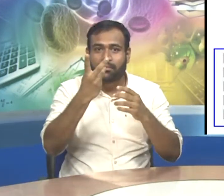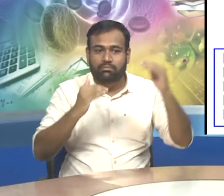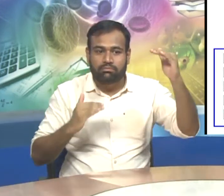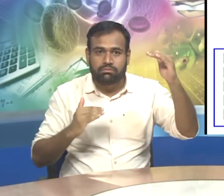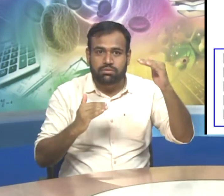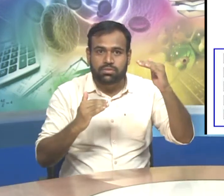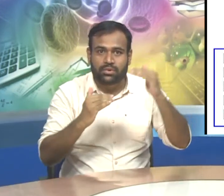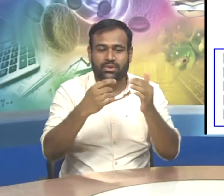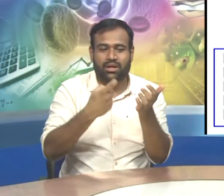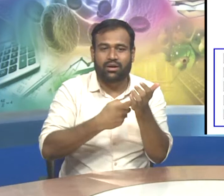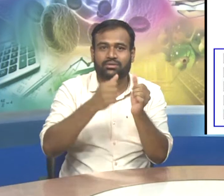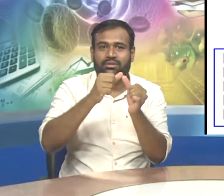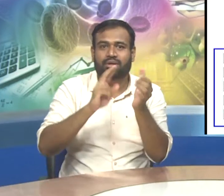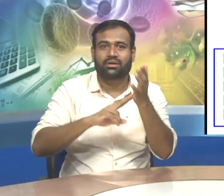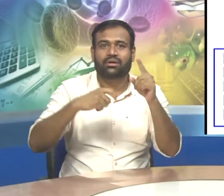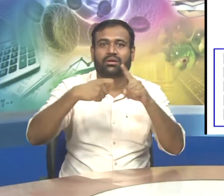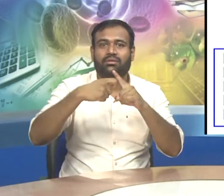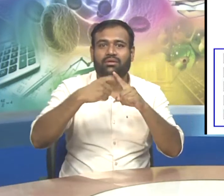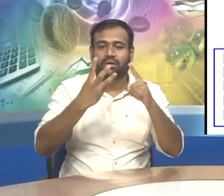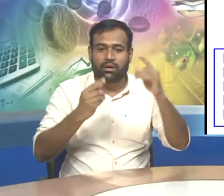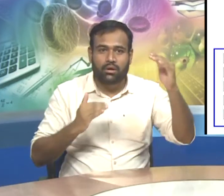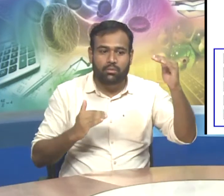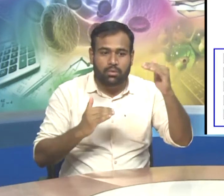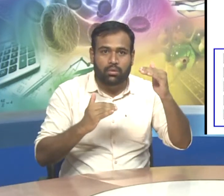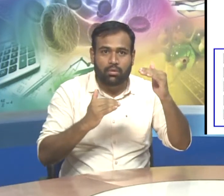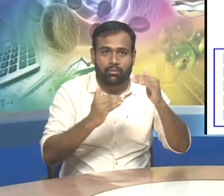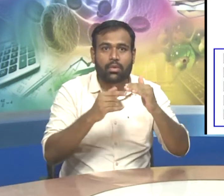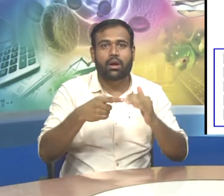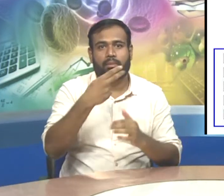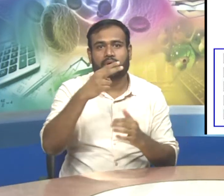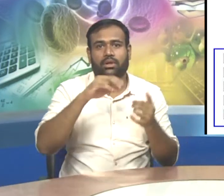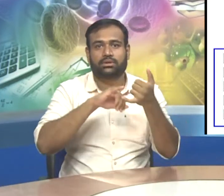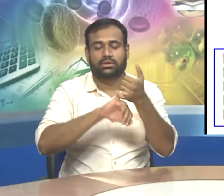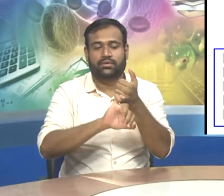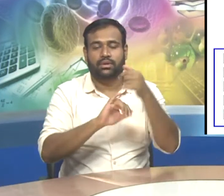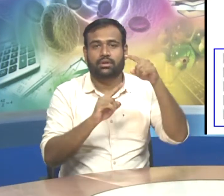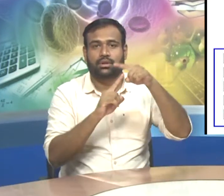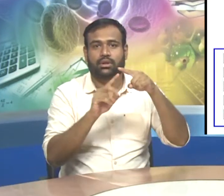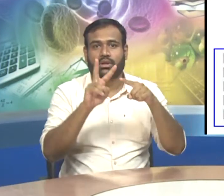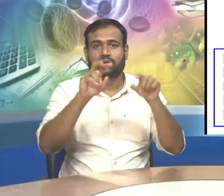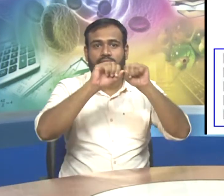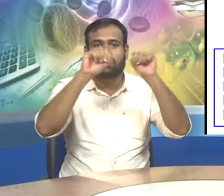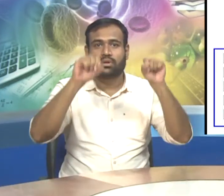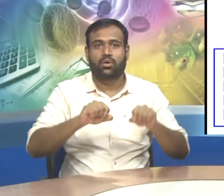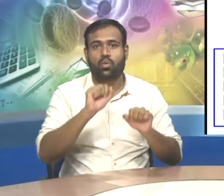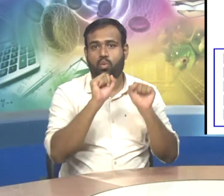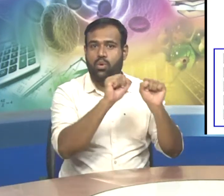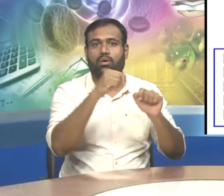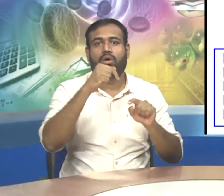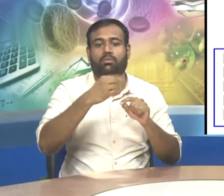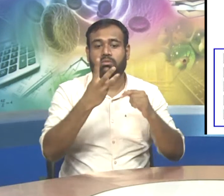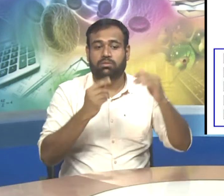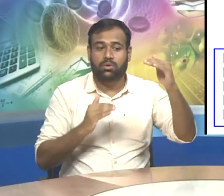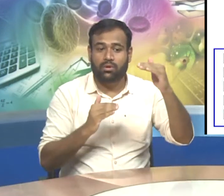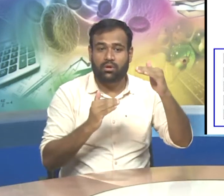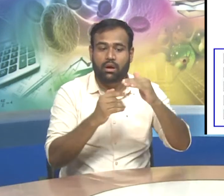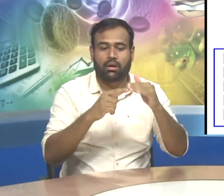So whoever has the more number of votes, they are chosen and they